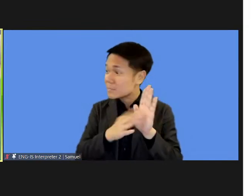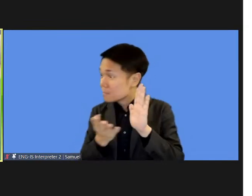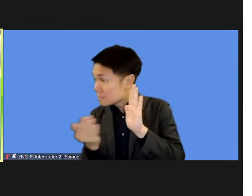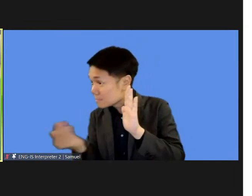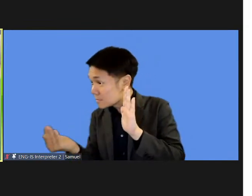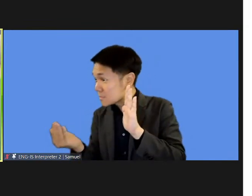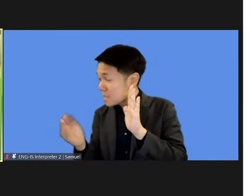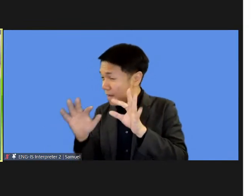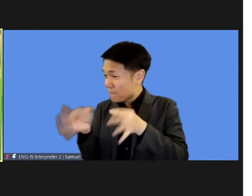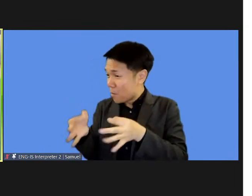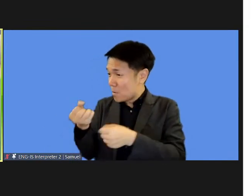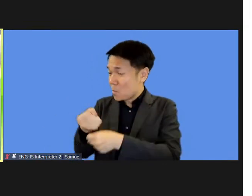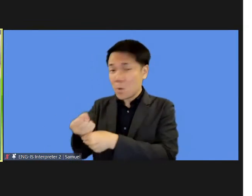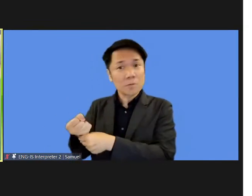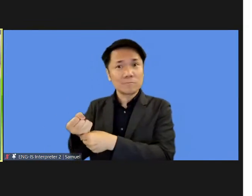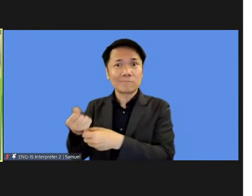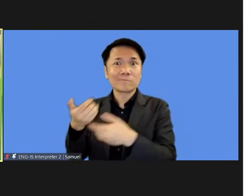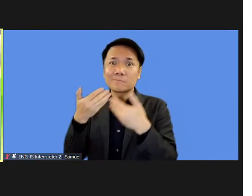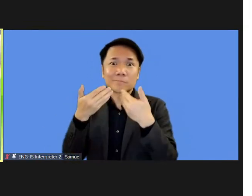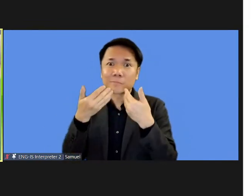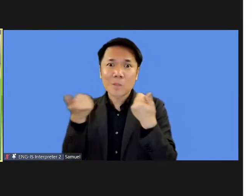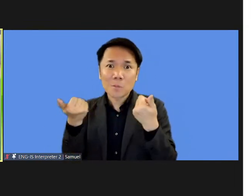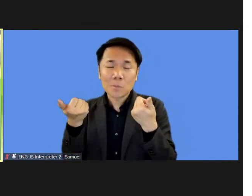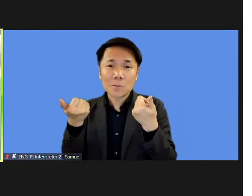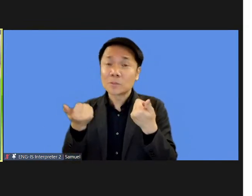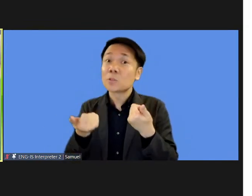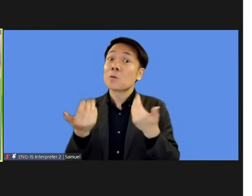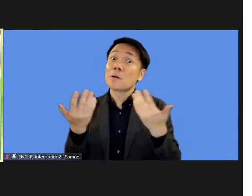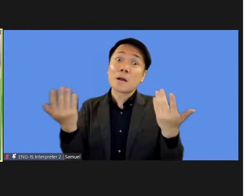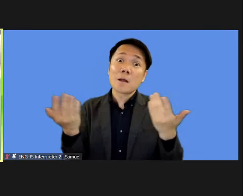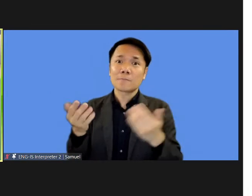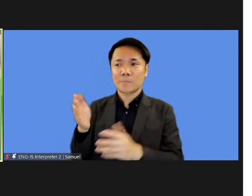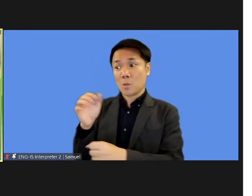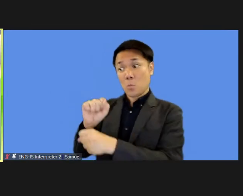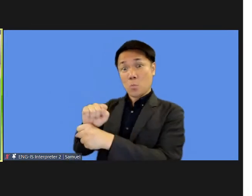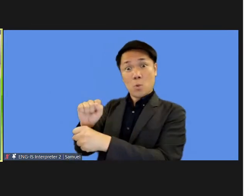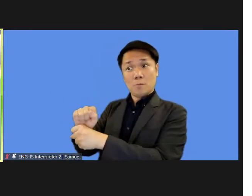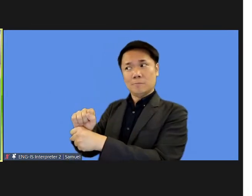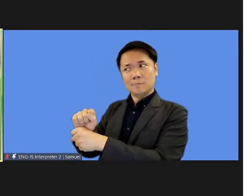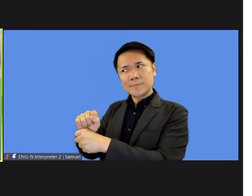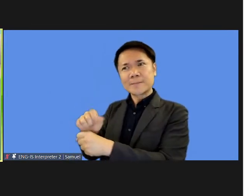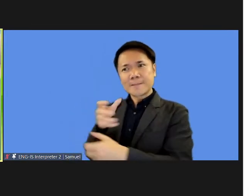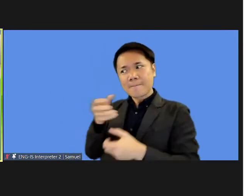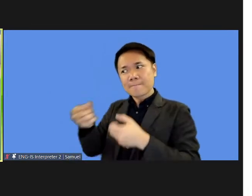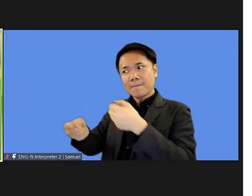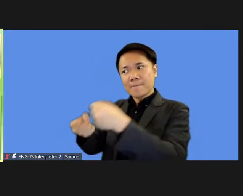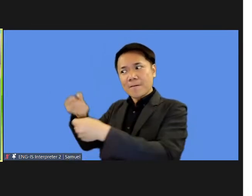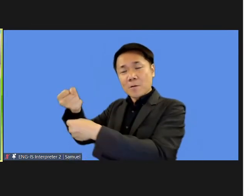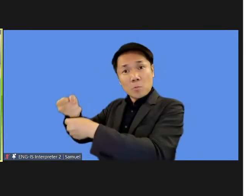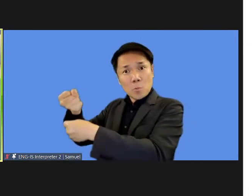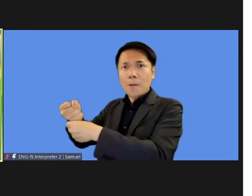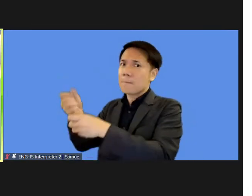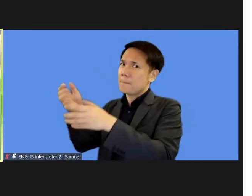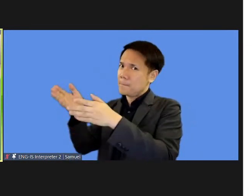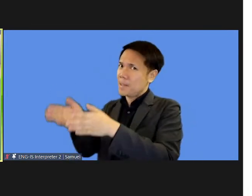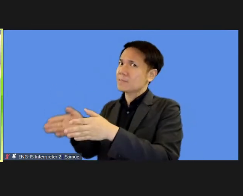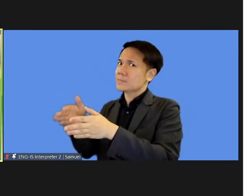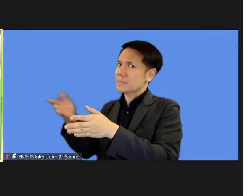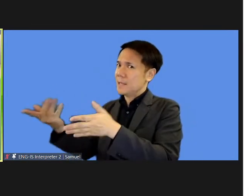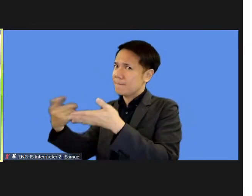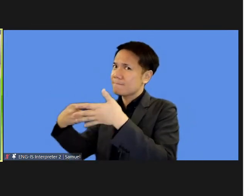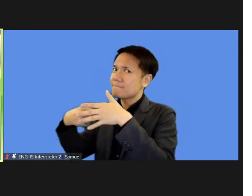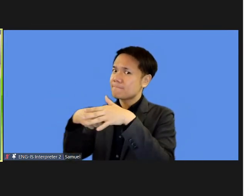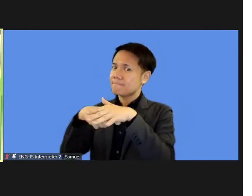them, to bring them back into the mainstream, and to have appropriate policies that address their need and the